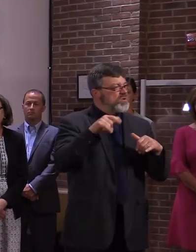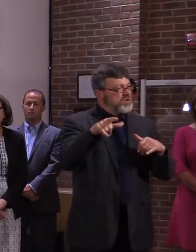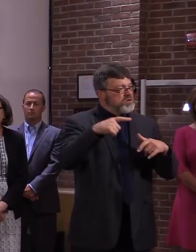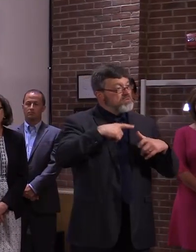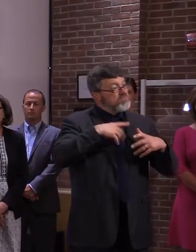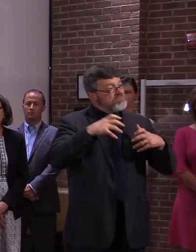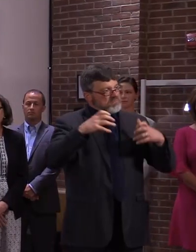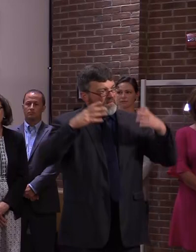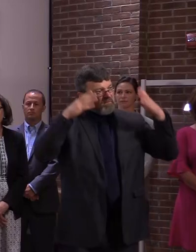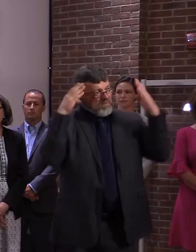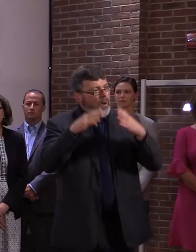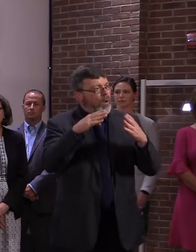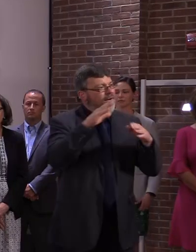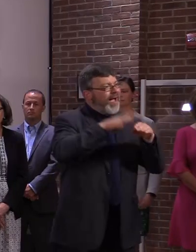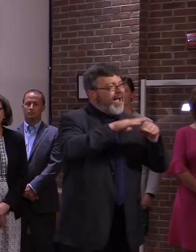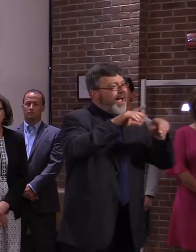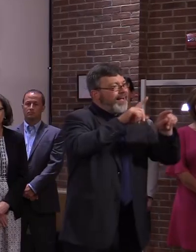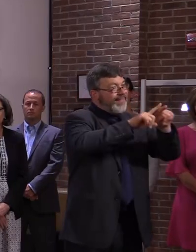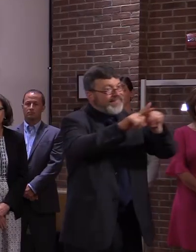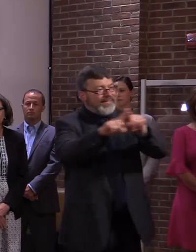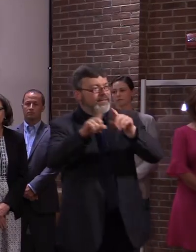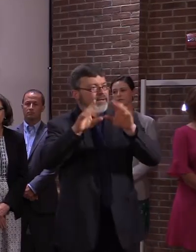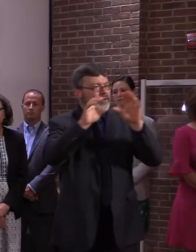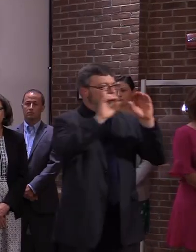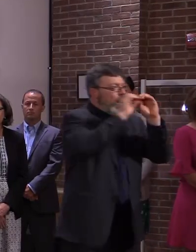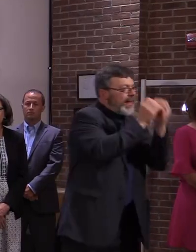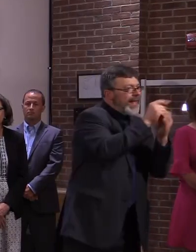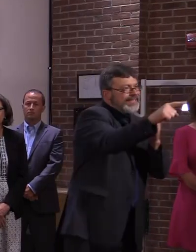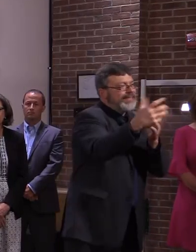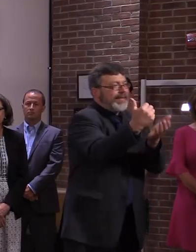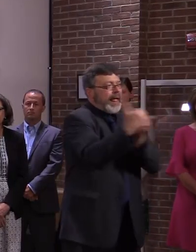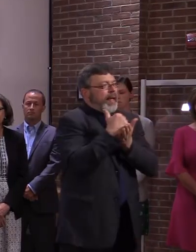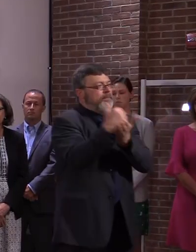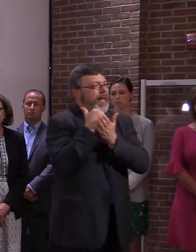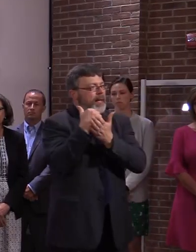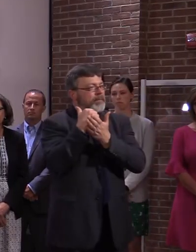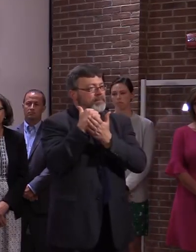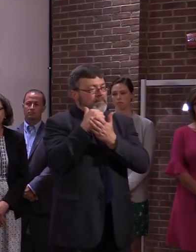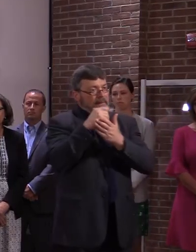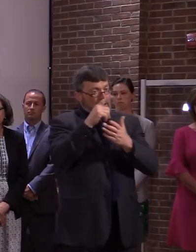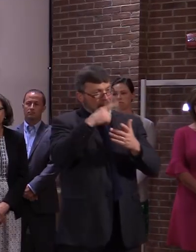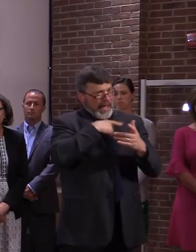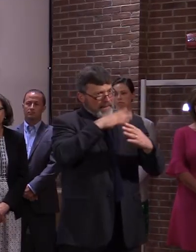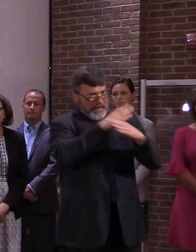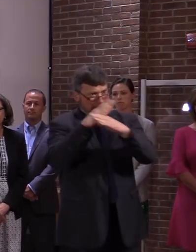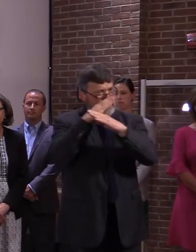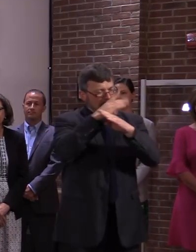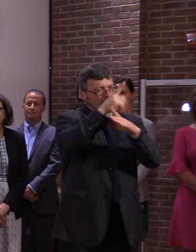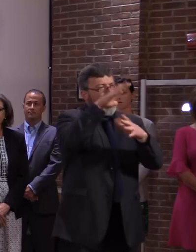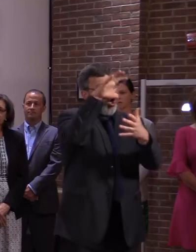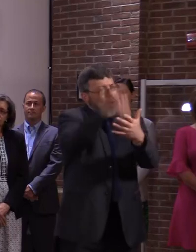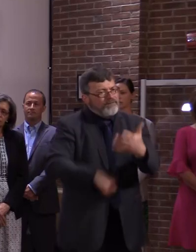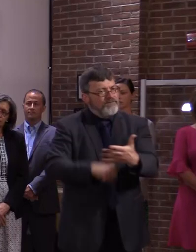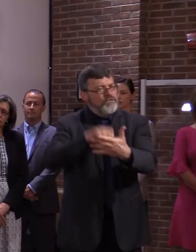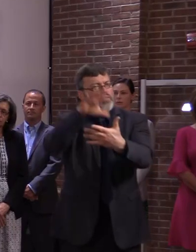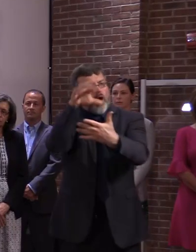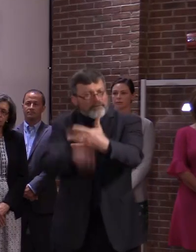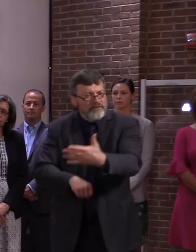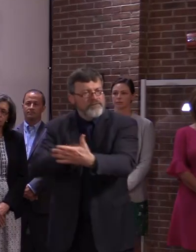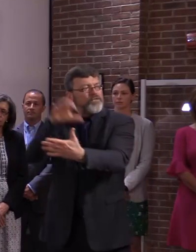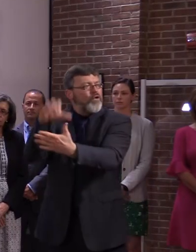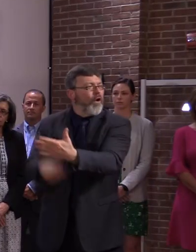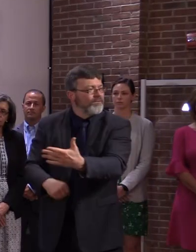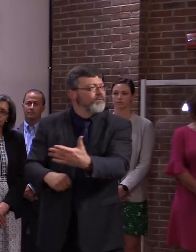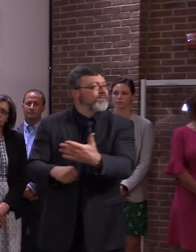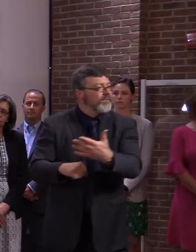the organizations that have helped us break down barriers to getting vaccinated. Whether it be